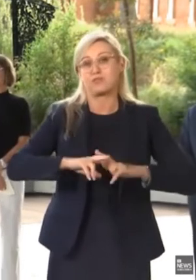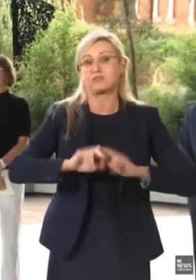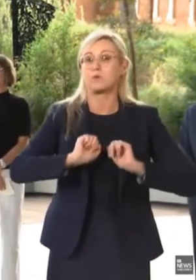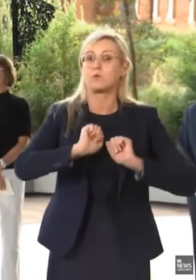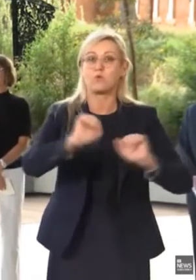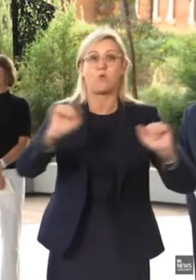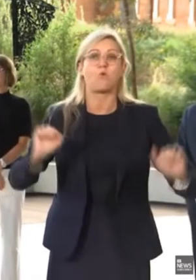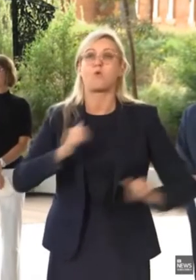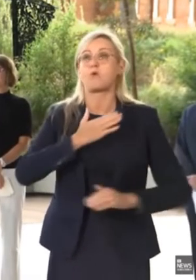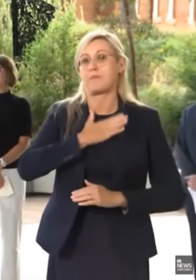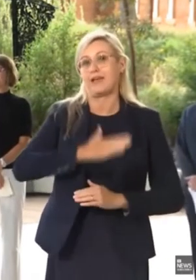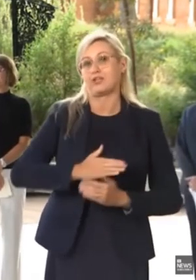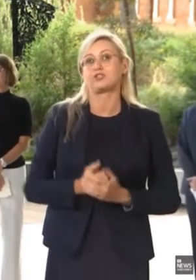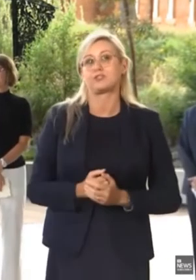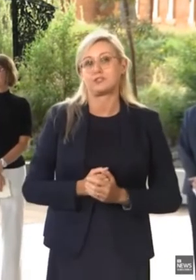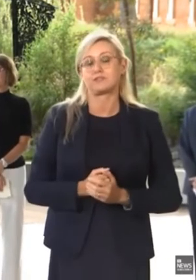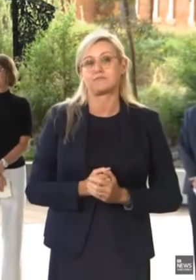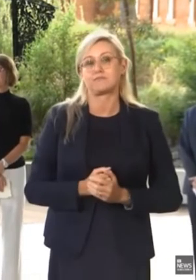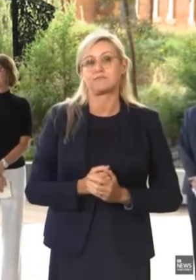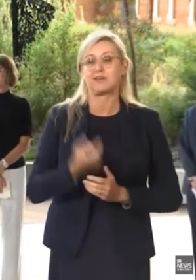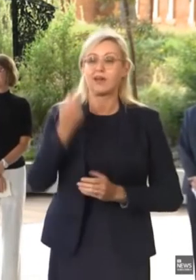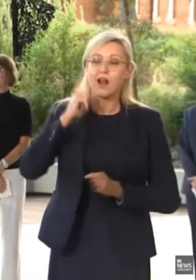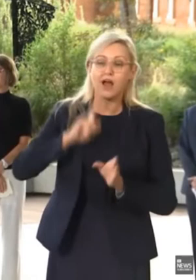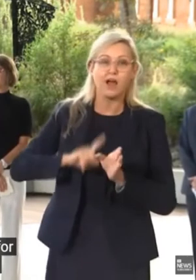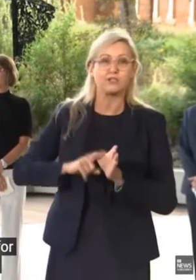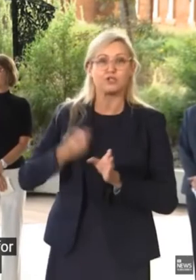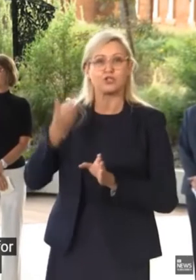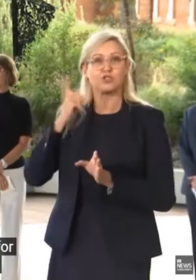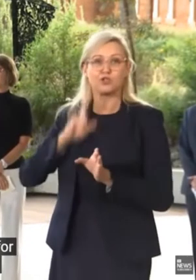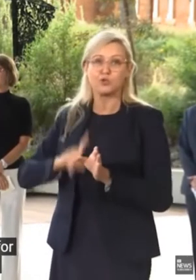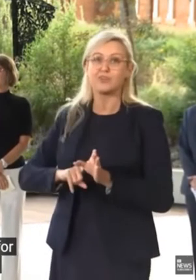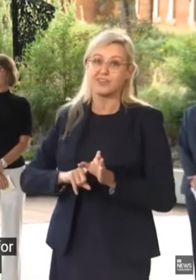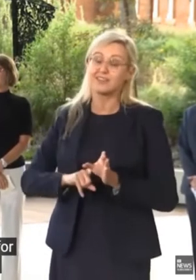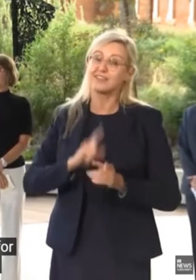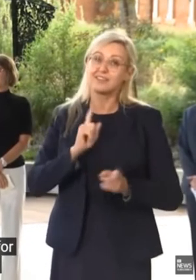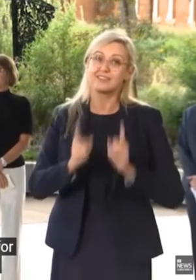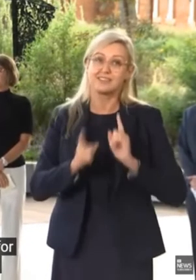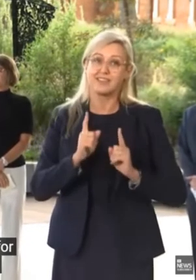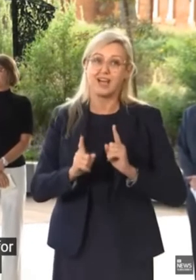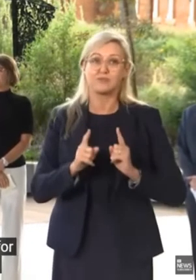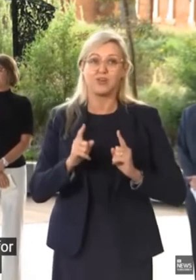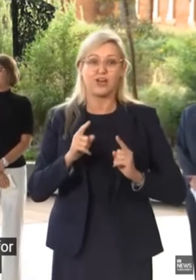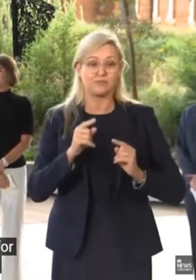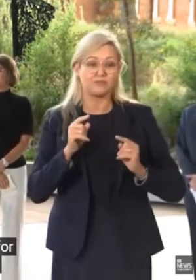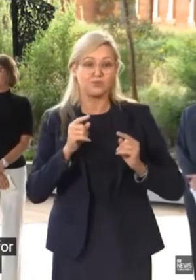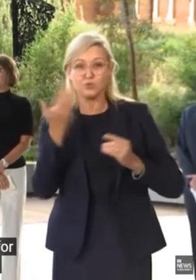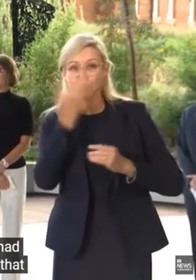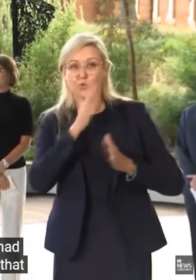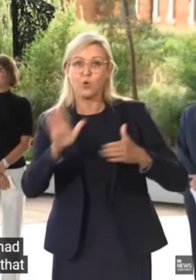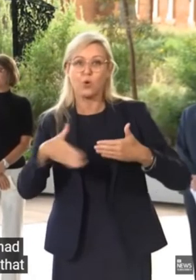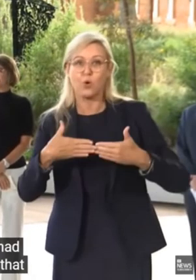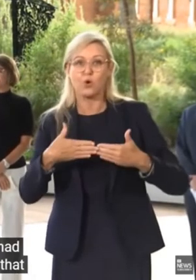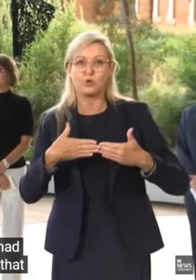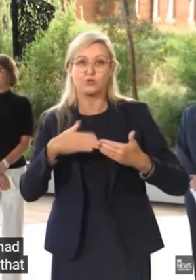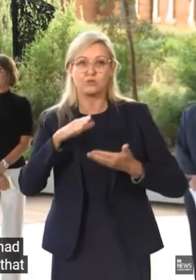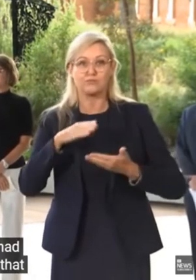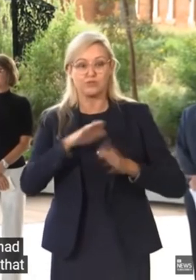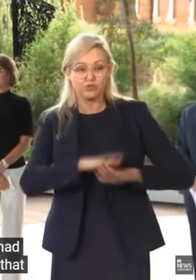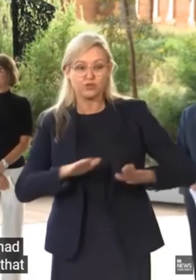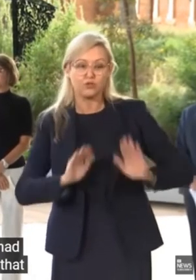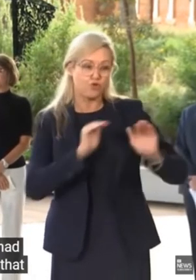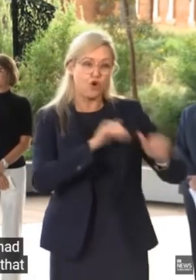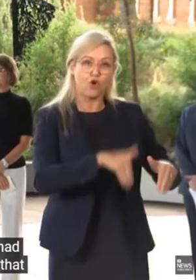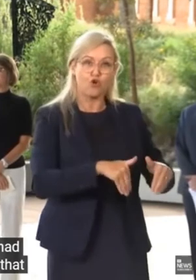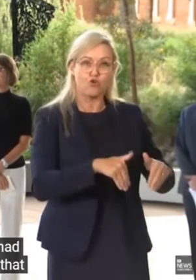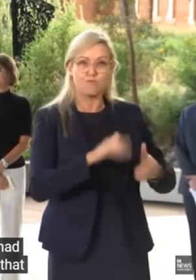last year or two, many parents have had to homeschool, and we know that as we go through this next period of